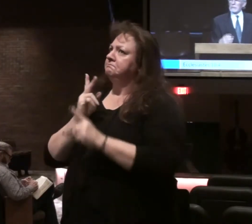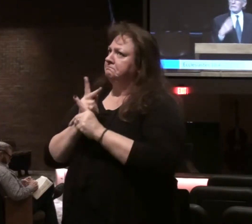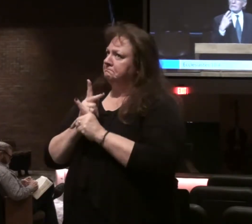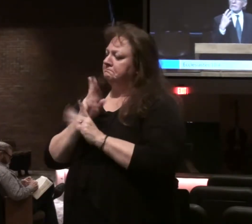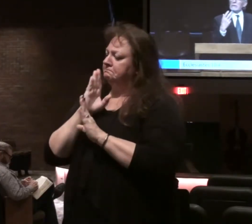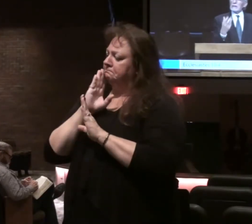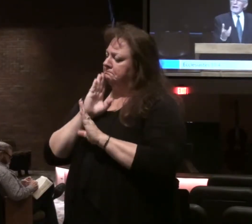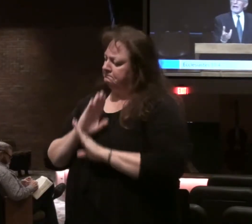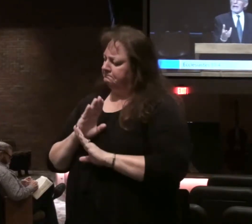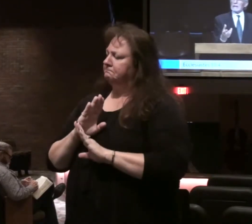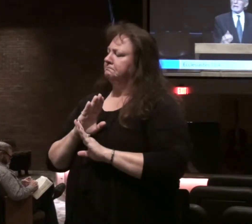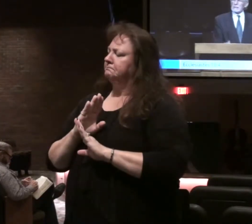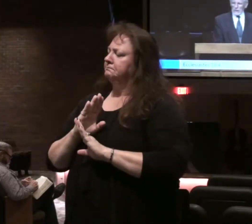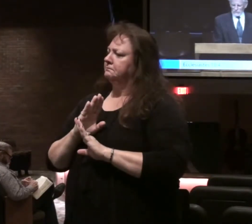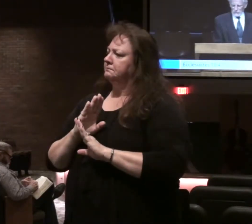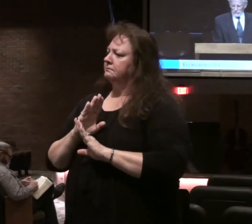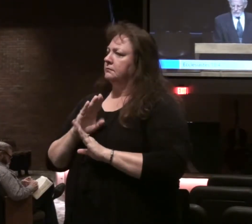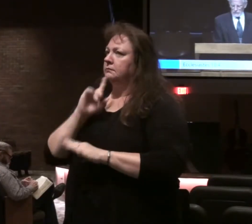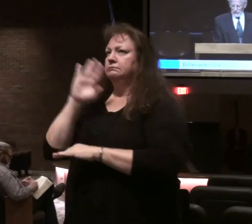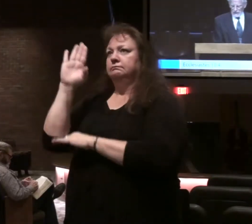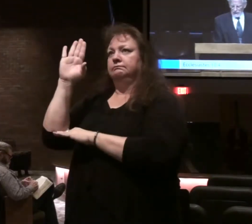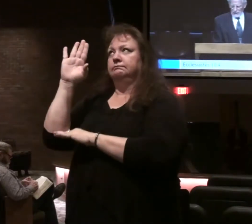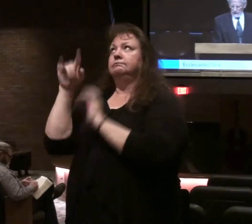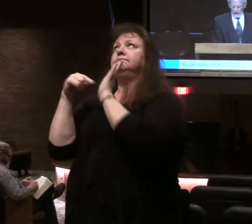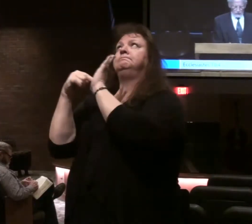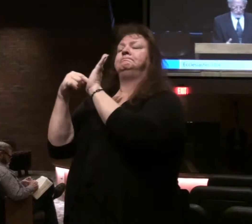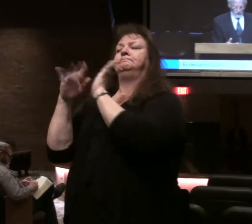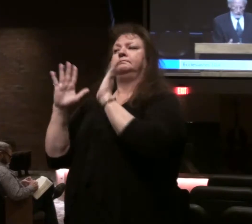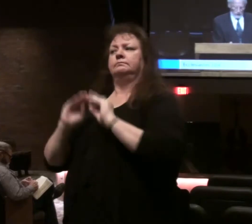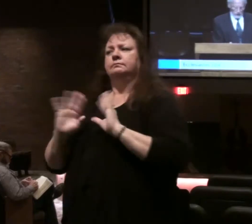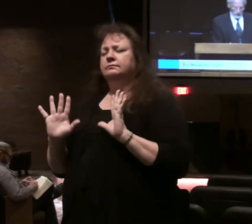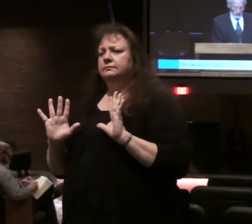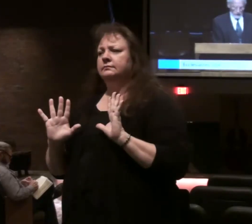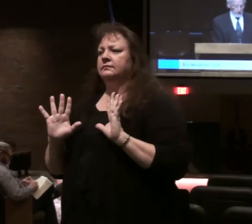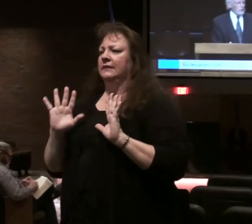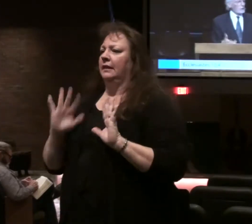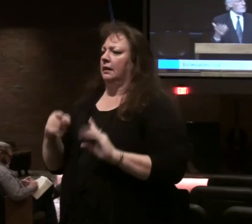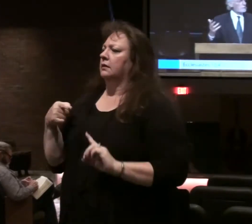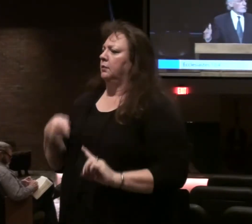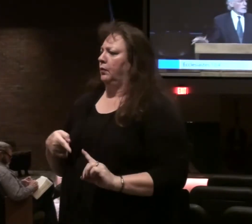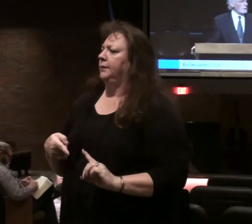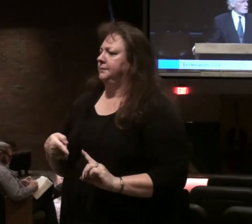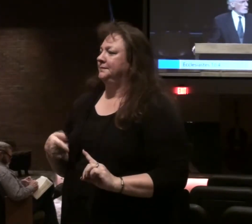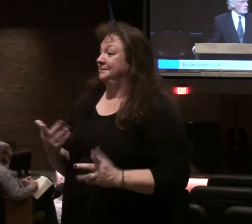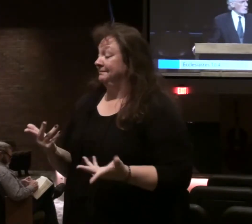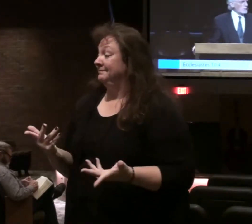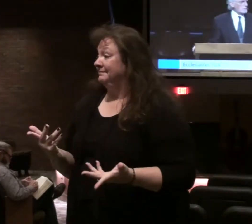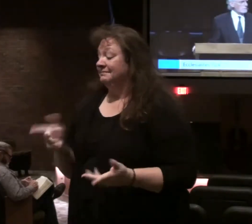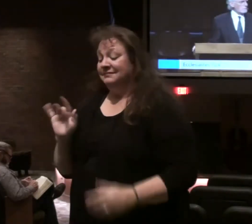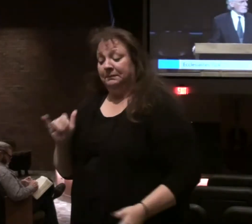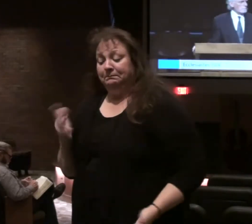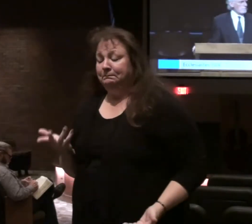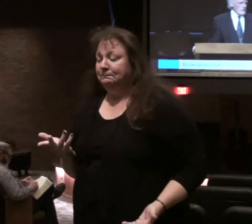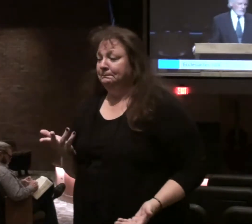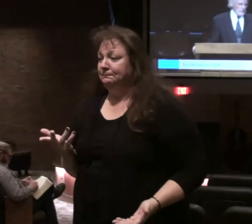their composure and their testimony. That's what he's talking about here. The same thing.